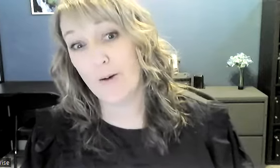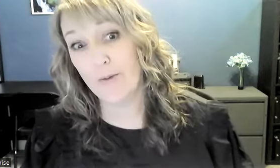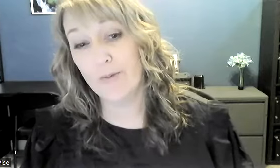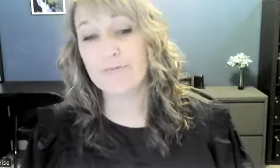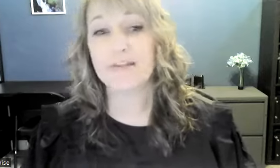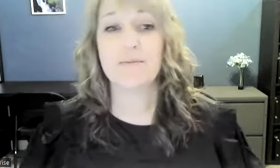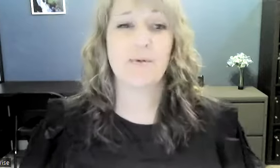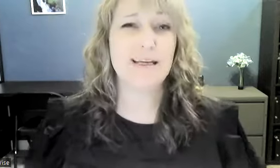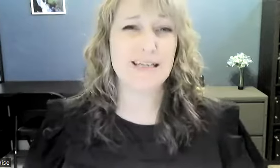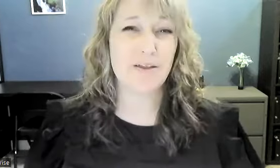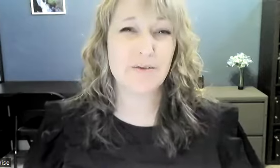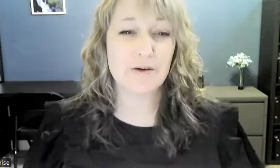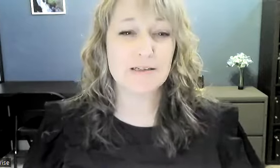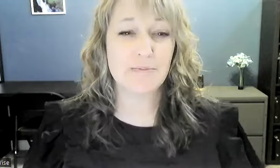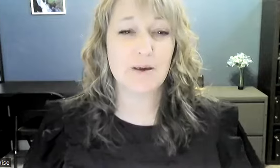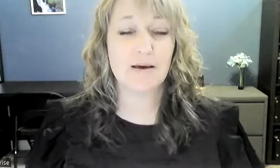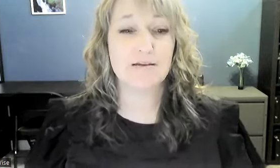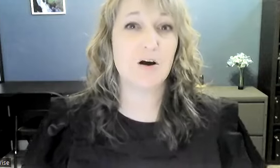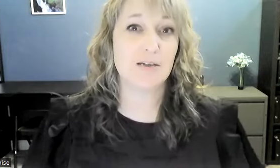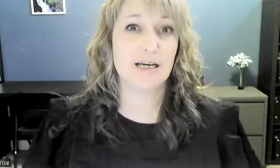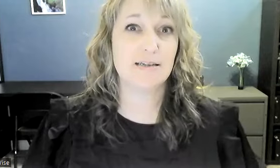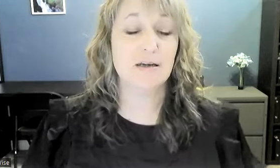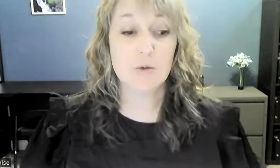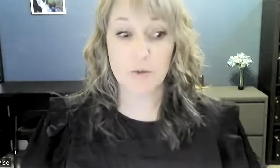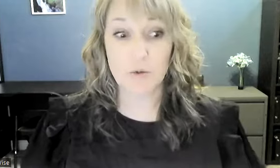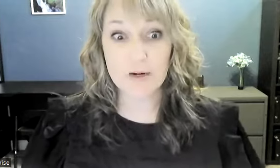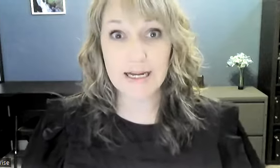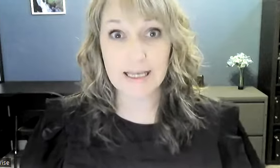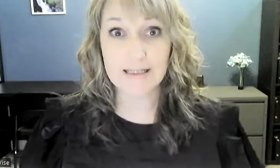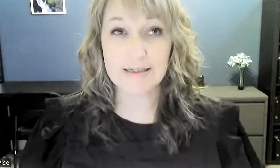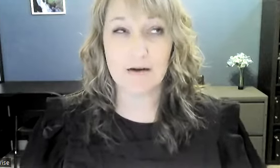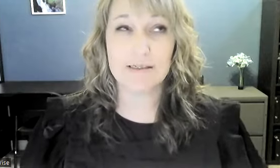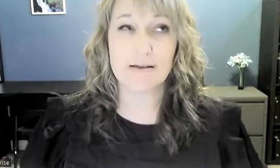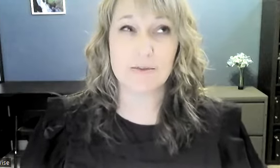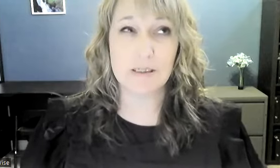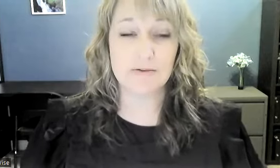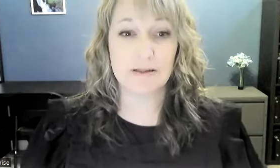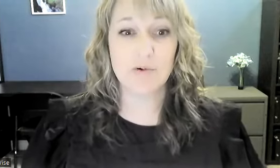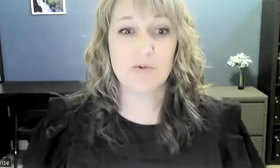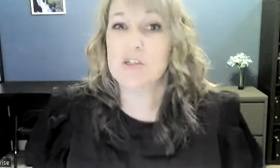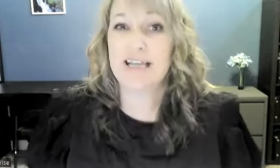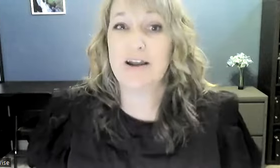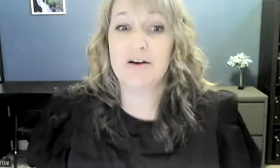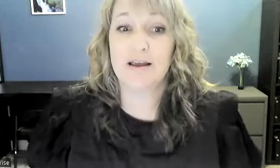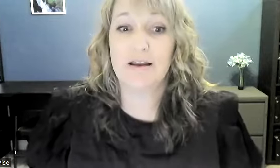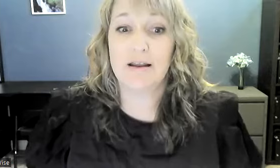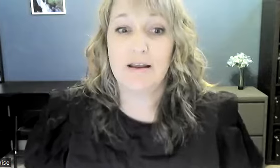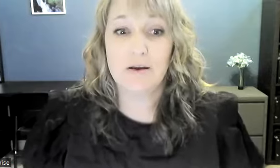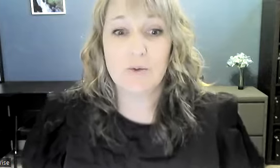T-O-O. But we can tell the difference because of context. When we're reading it, obviously they're spelled differently, but when we're just hearing it, we don't know